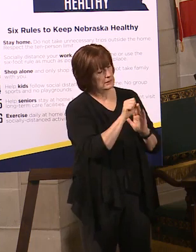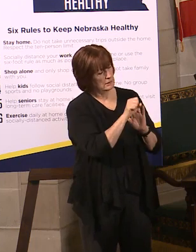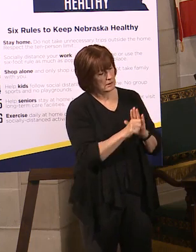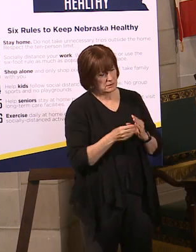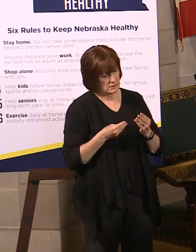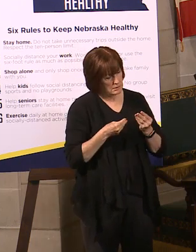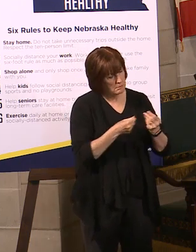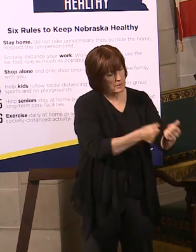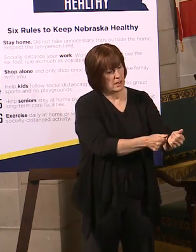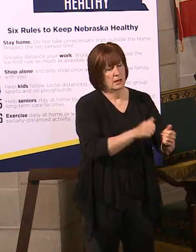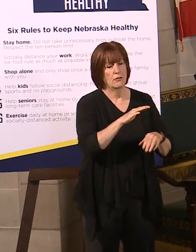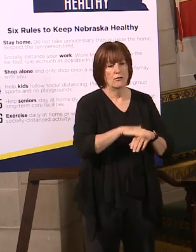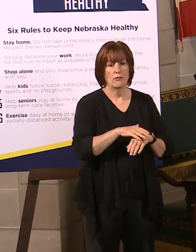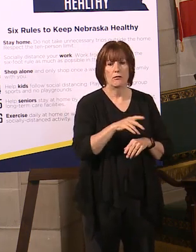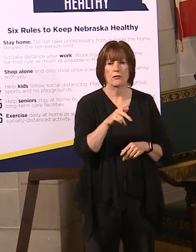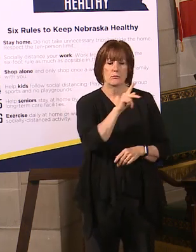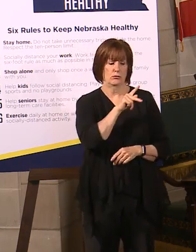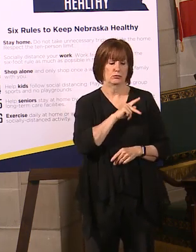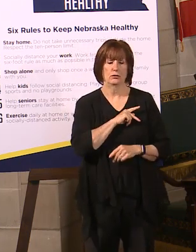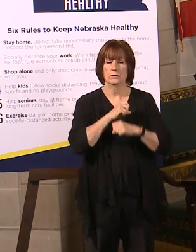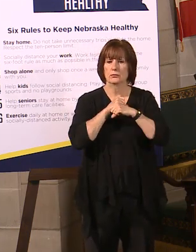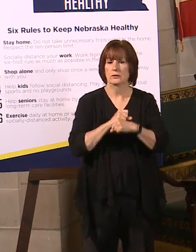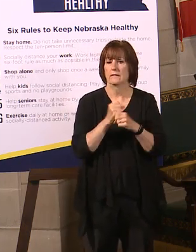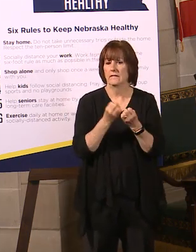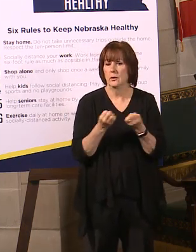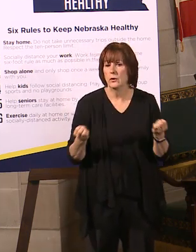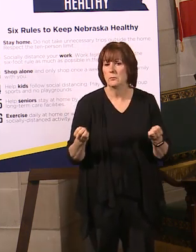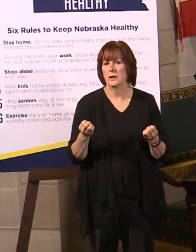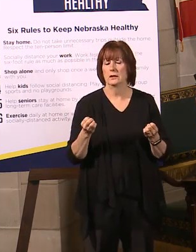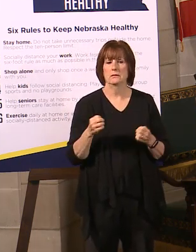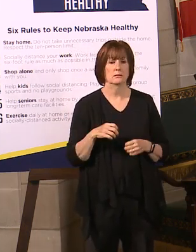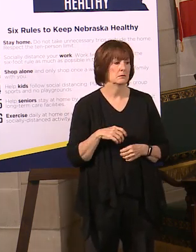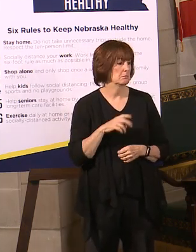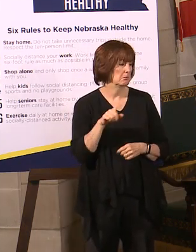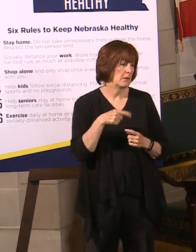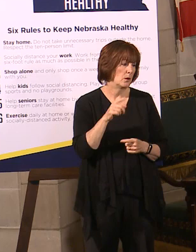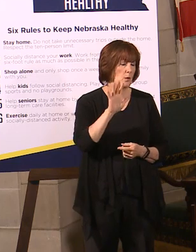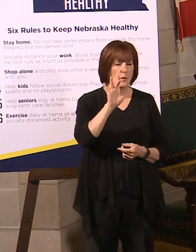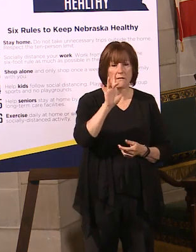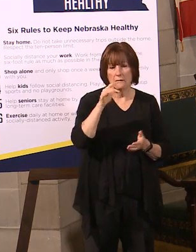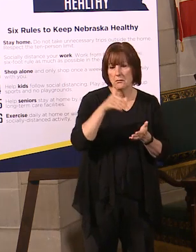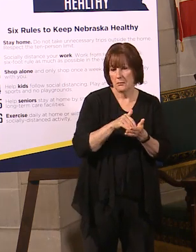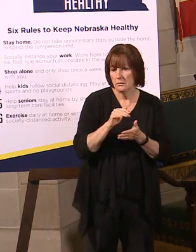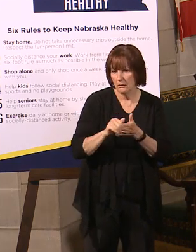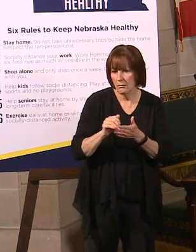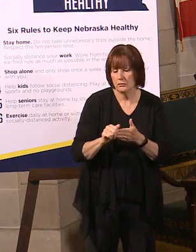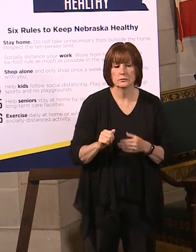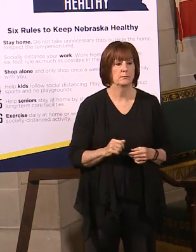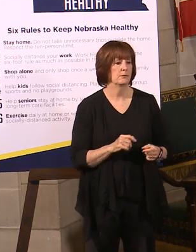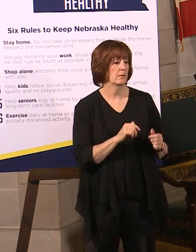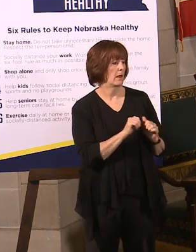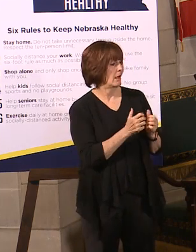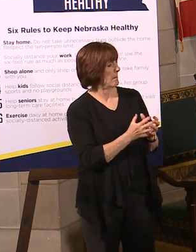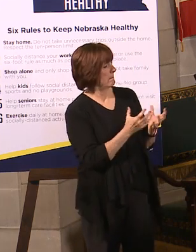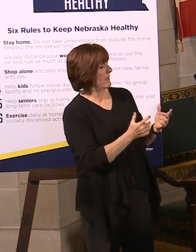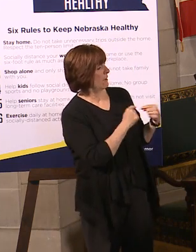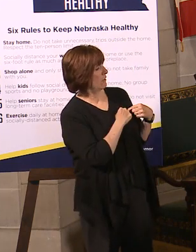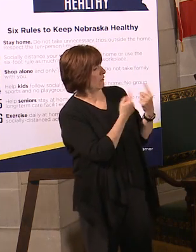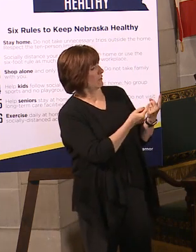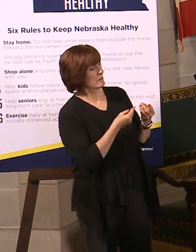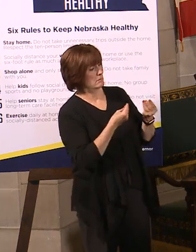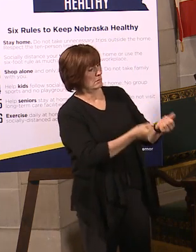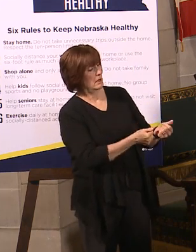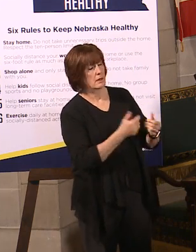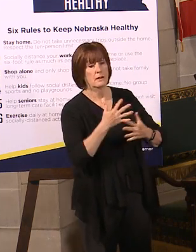protective equipment since the beginning of the coronavirus outbreak? That number is about $25 million. How much has the state spent